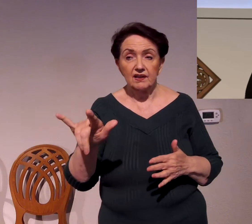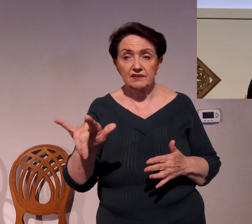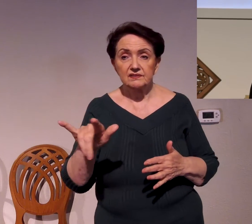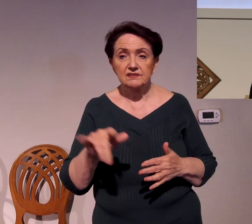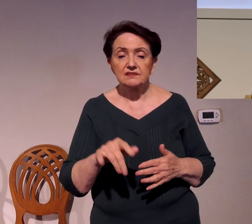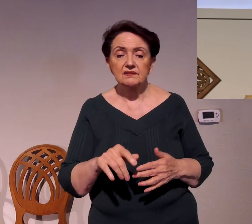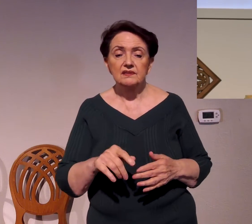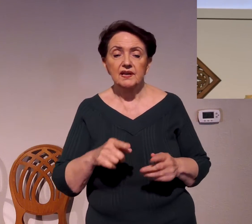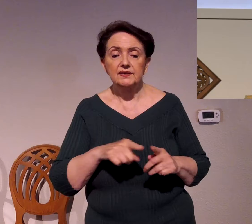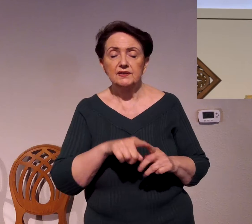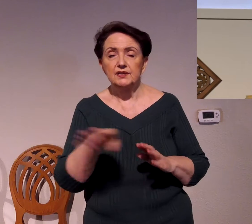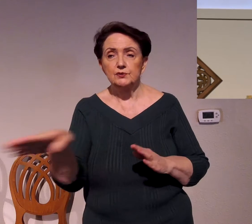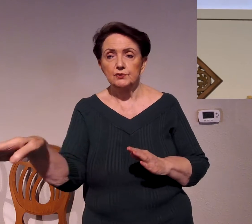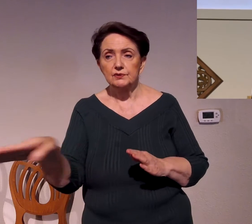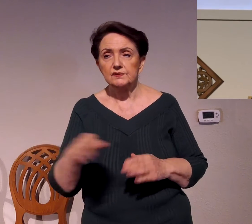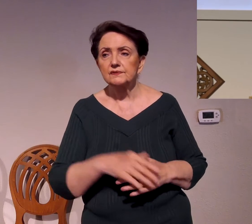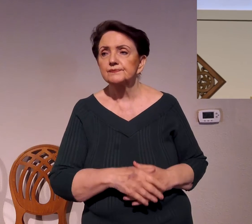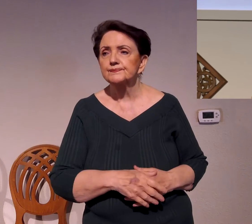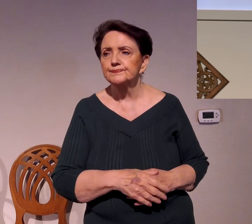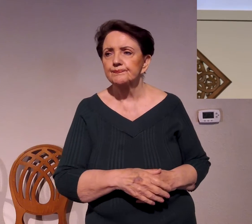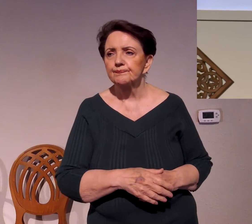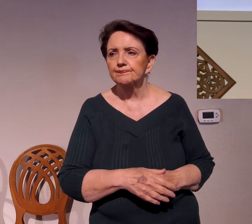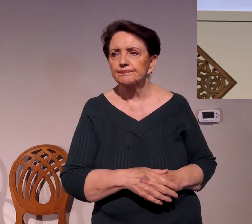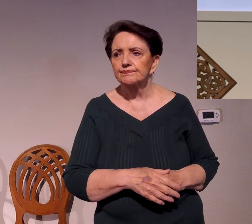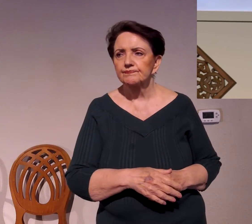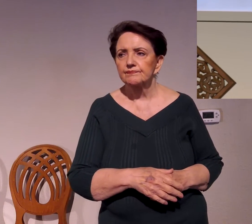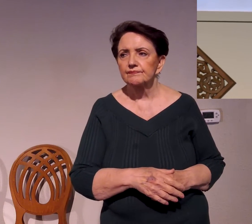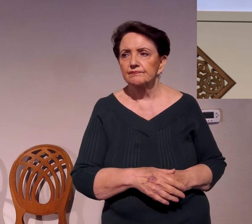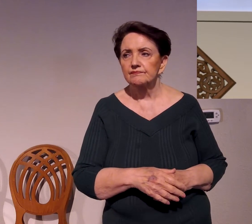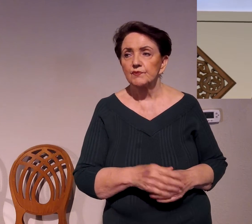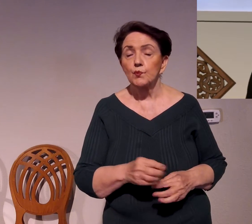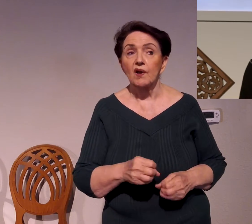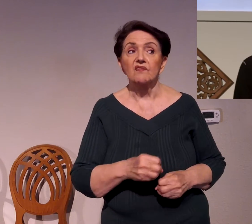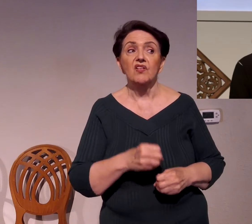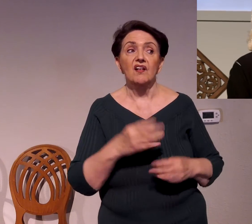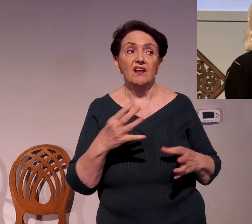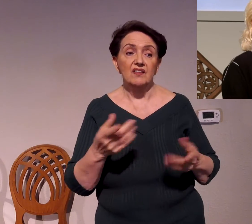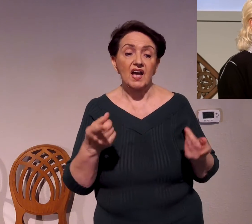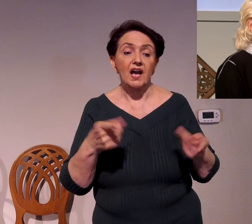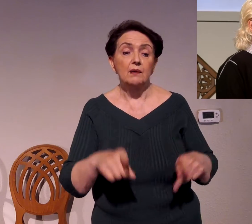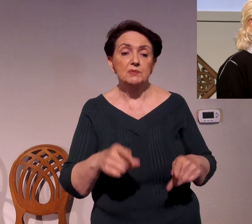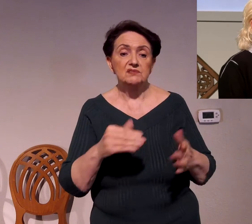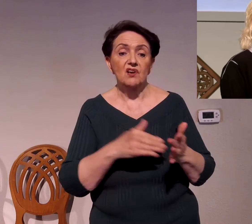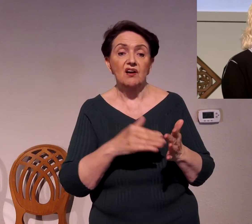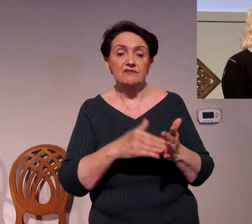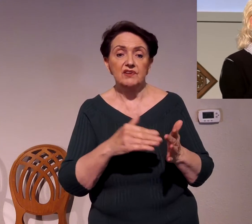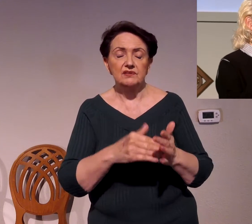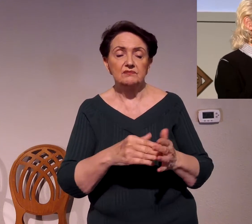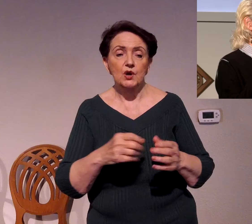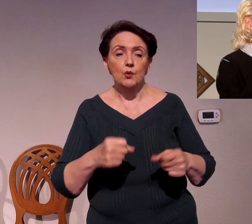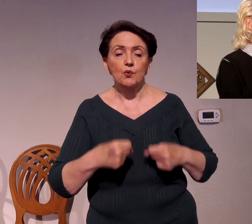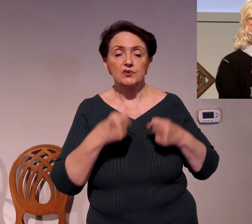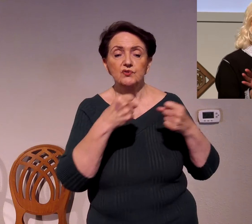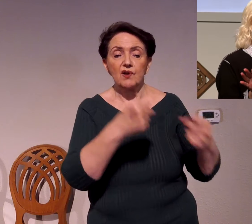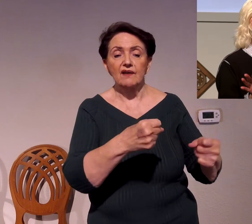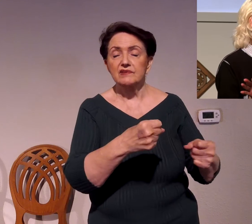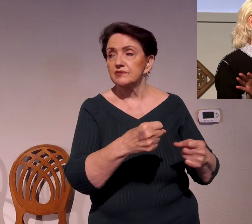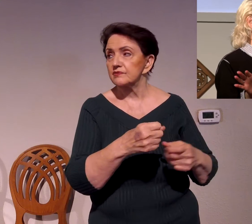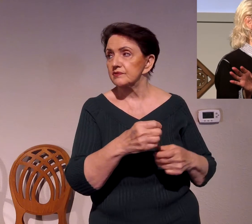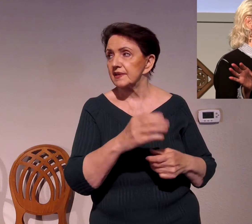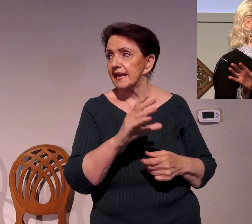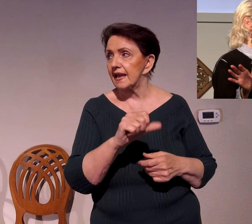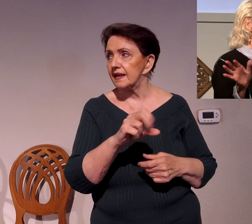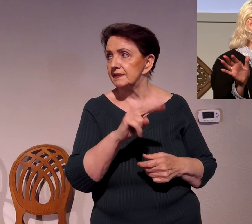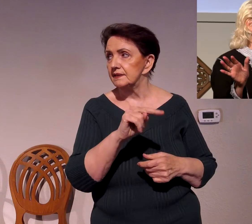our detours. There's lots of them, aren't they? We're driving to the Grand Canyon. You just can't even get out of Dallas